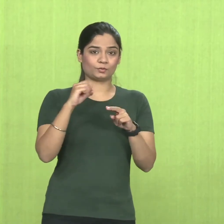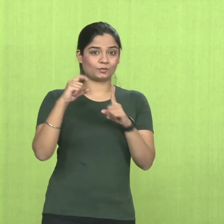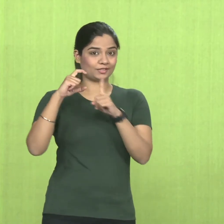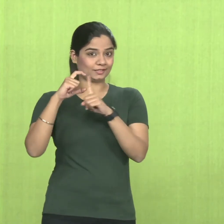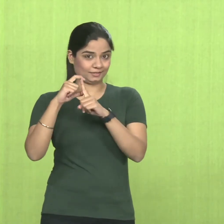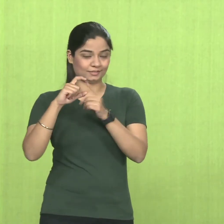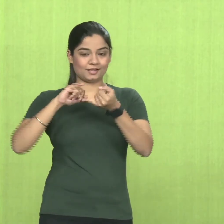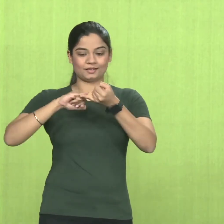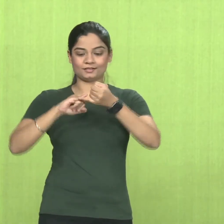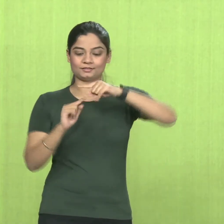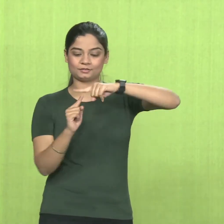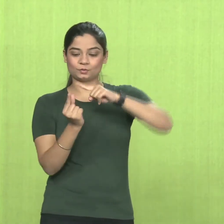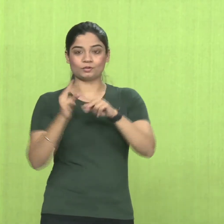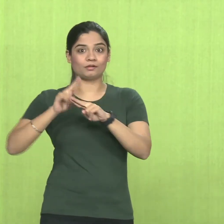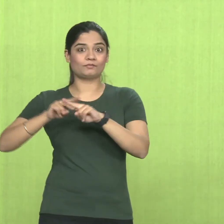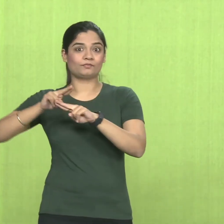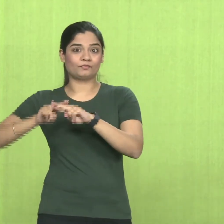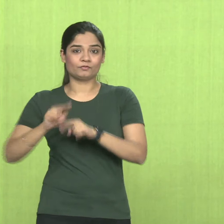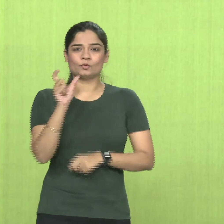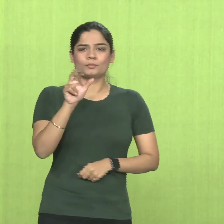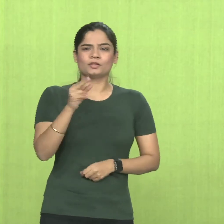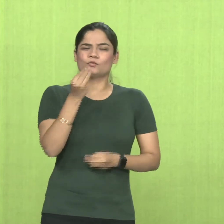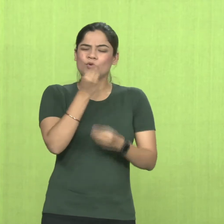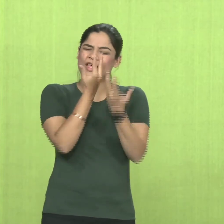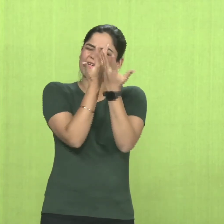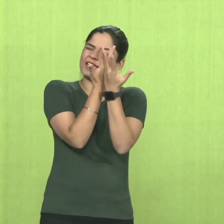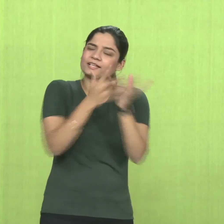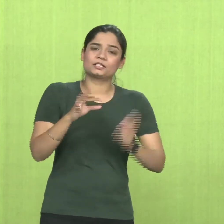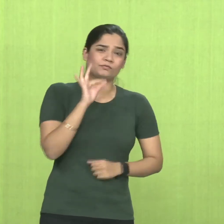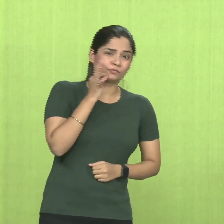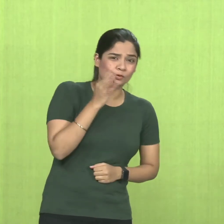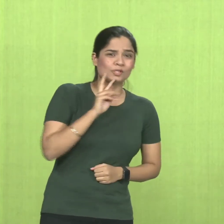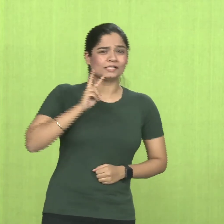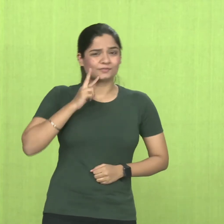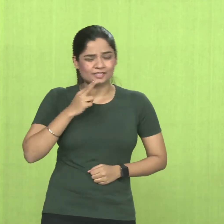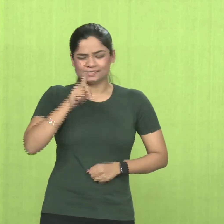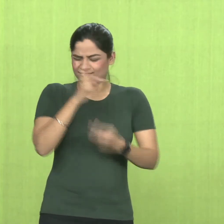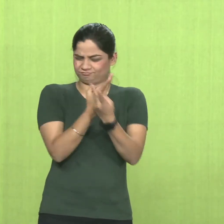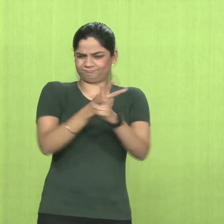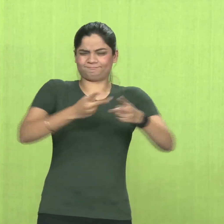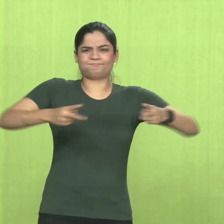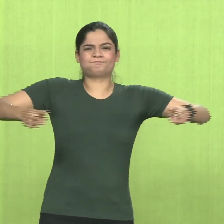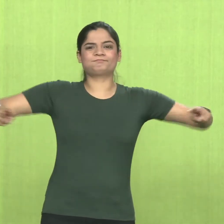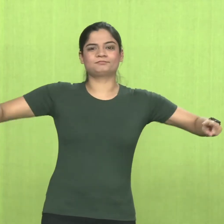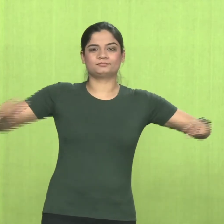Foodstuff. Different kinds of fruits and vegetables, chicken, meat, etc. in the food.